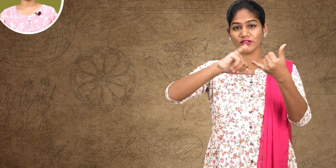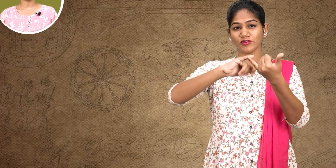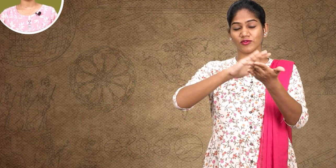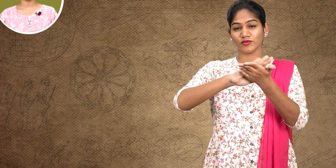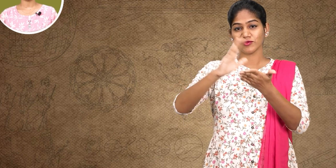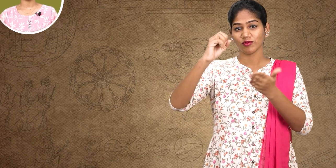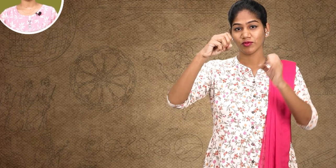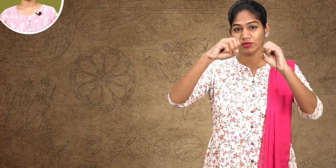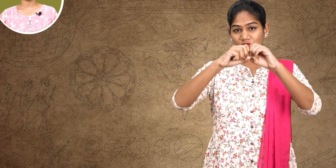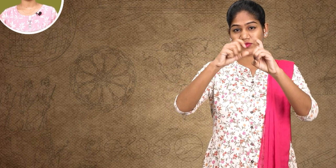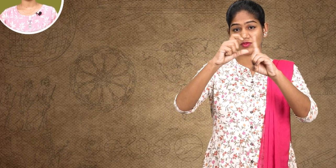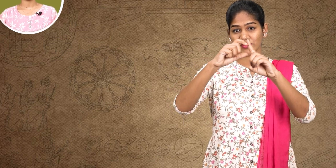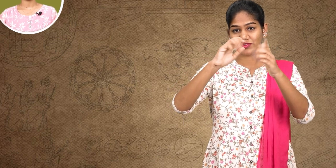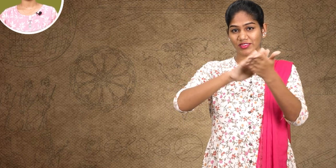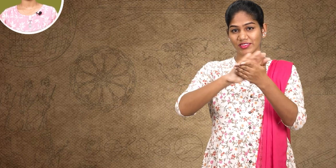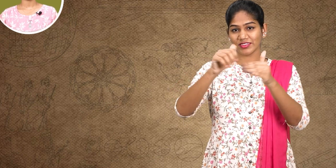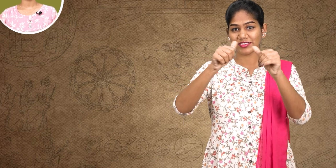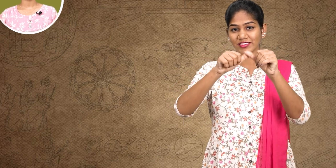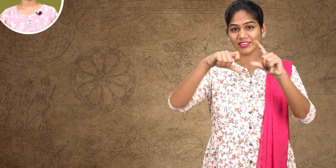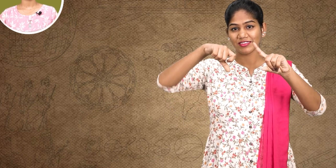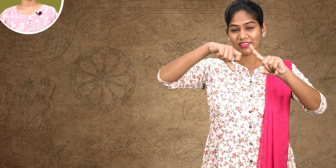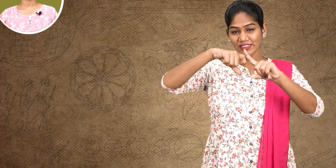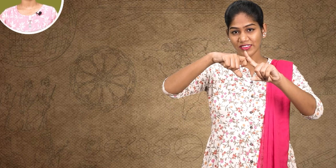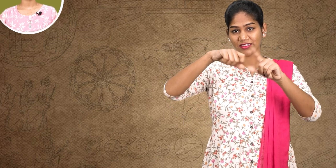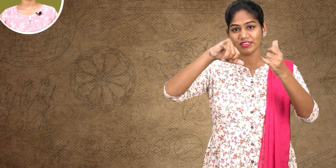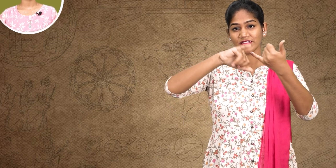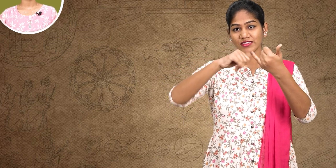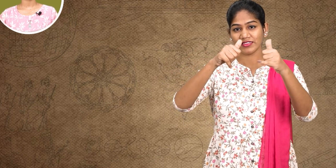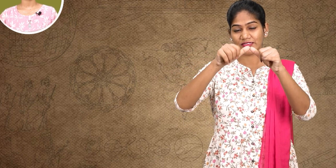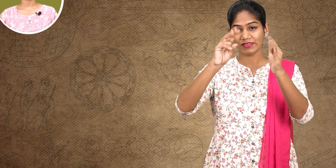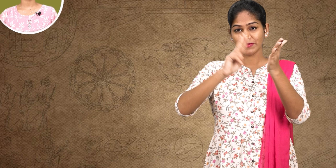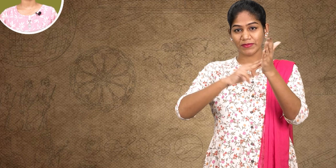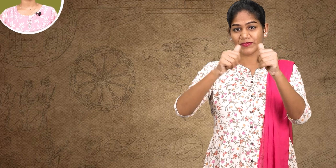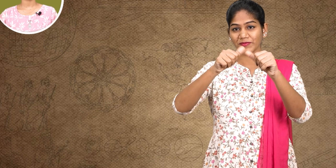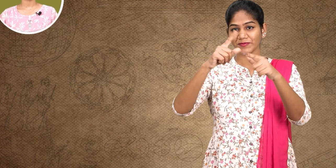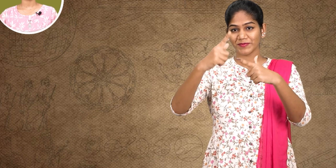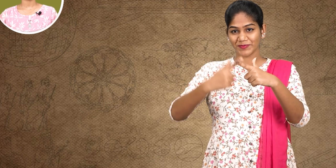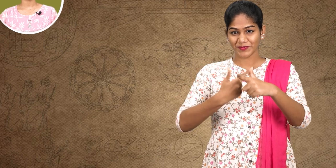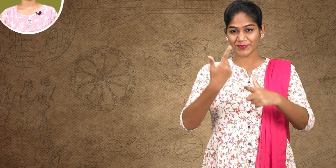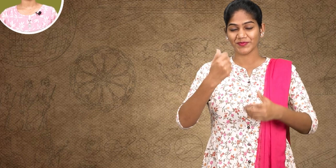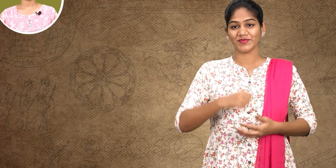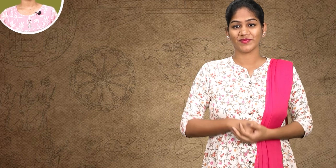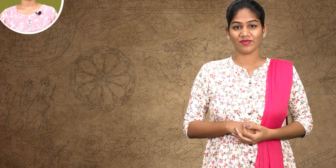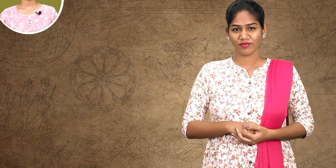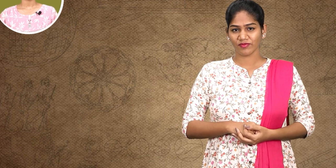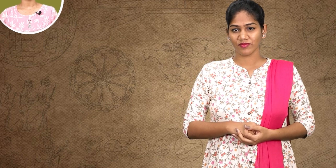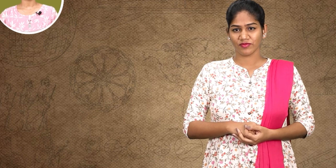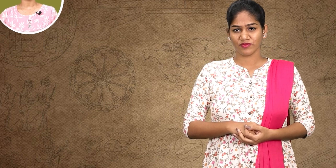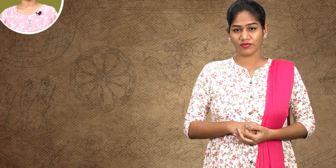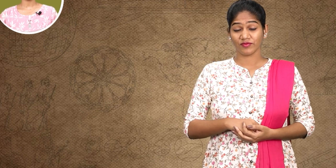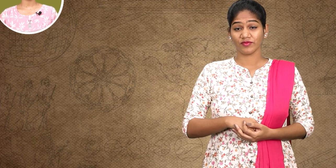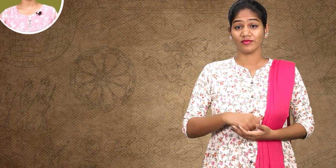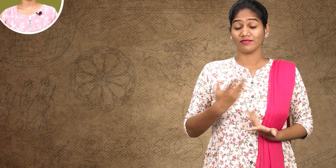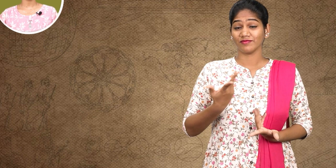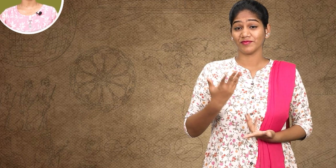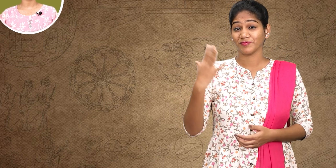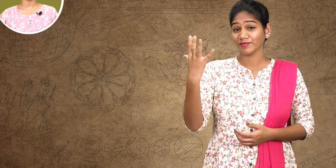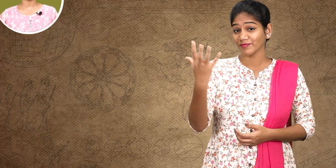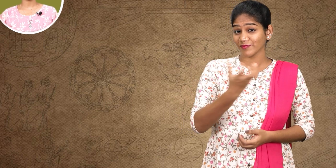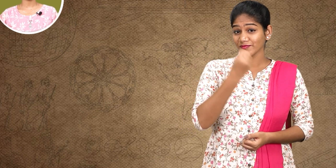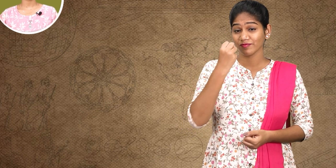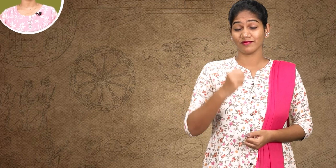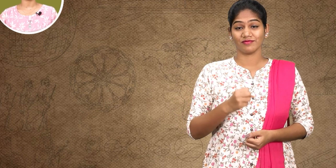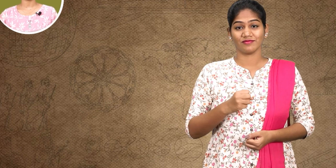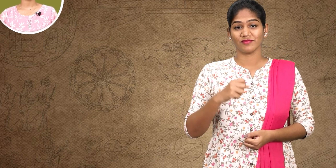which was founded